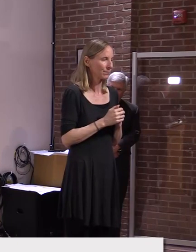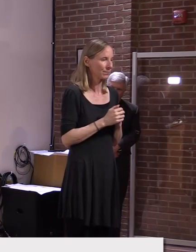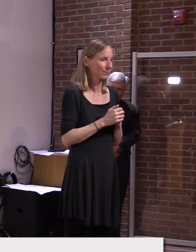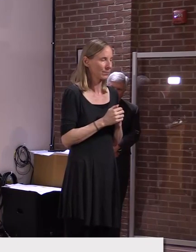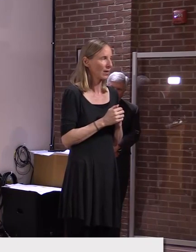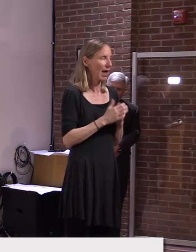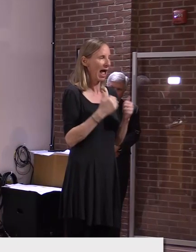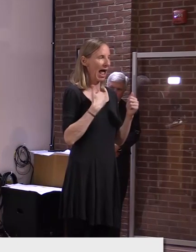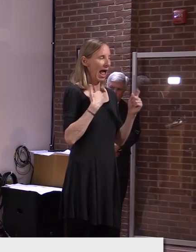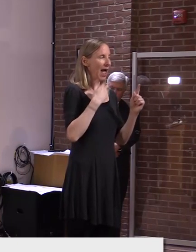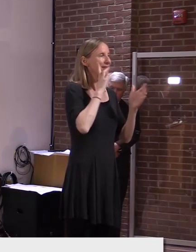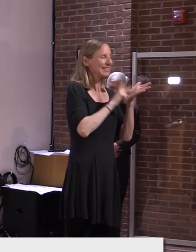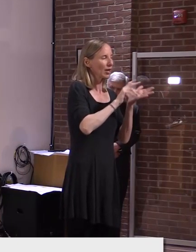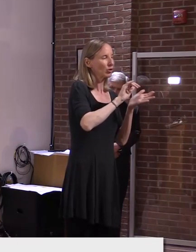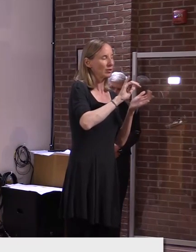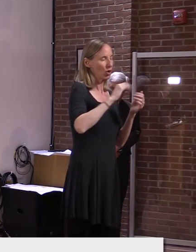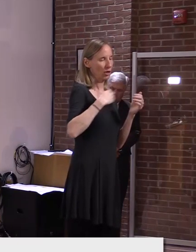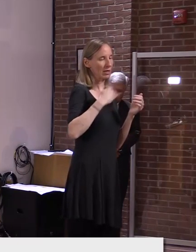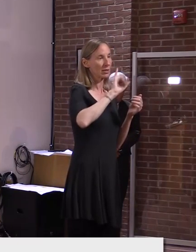or I have her get in touch with you.